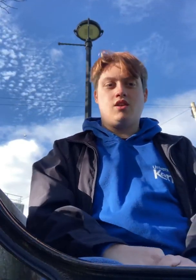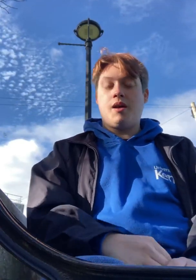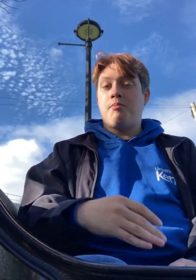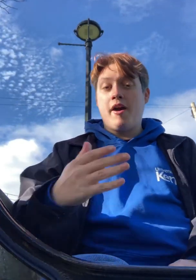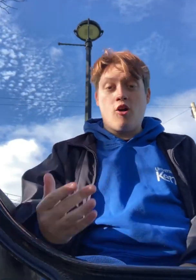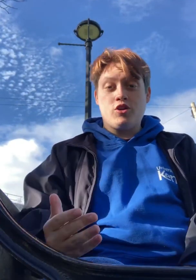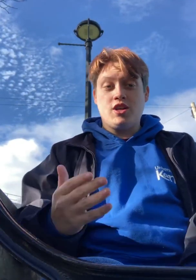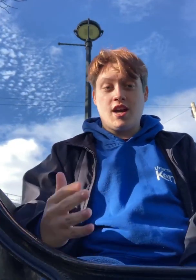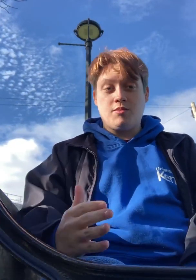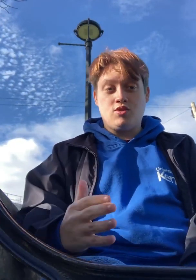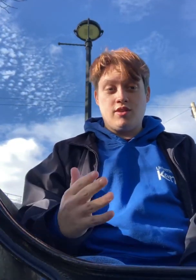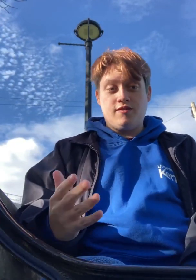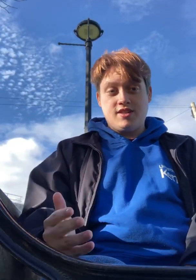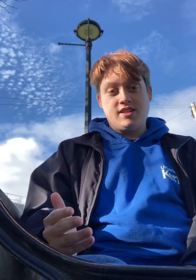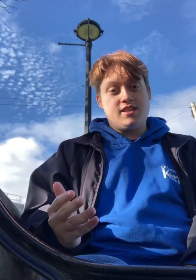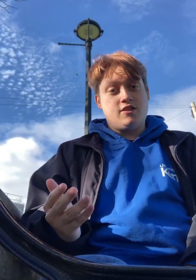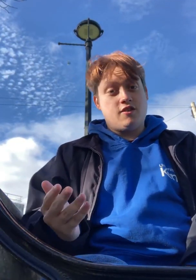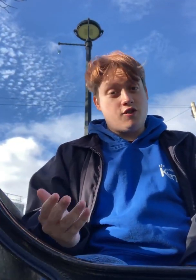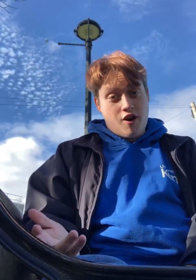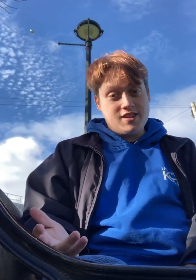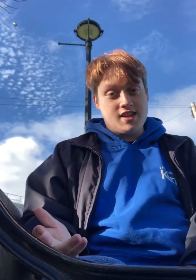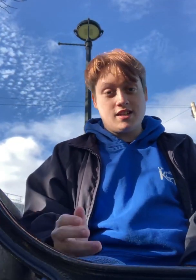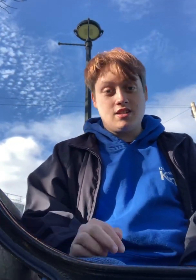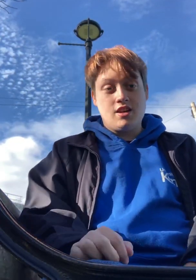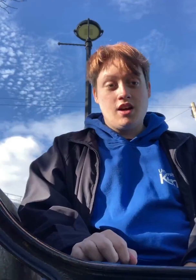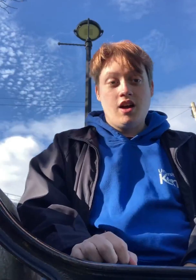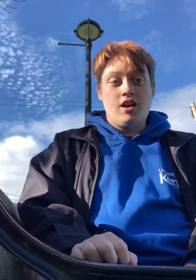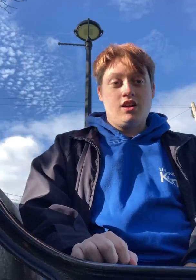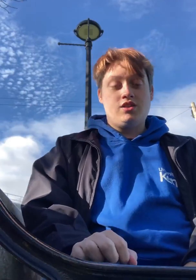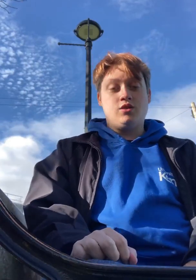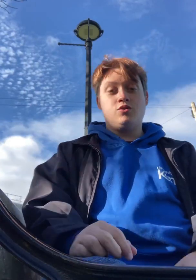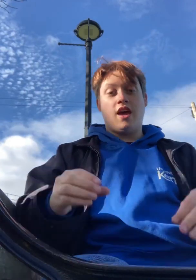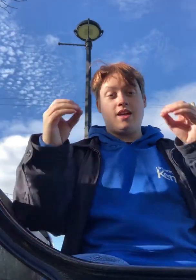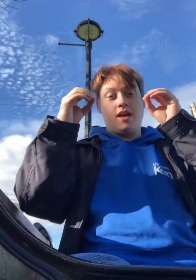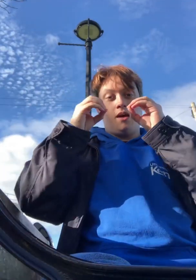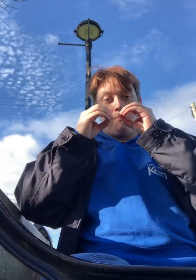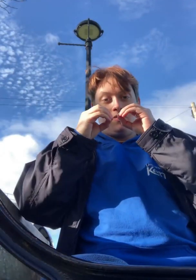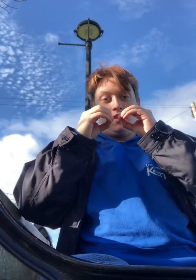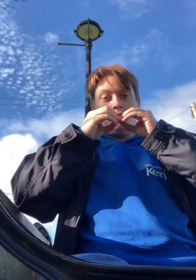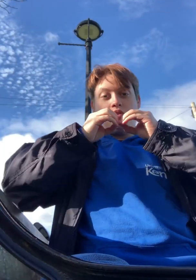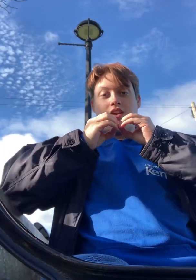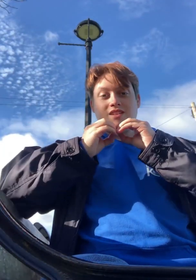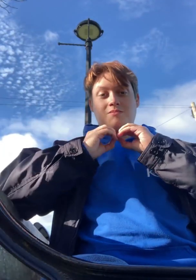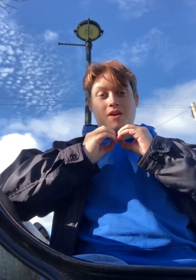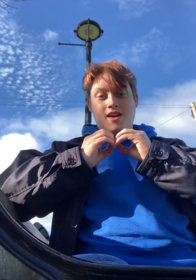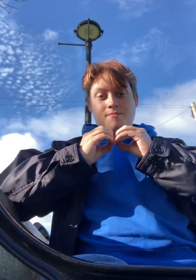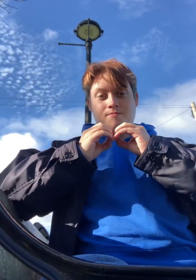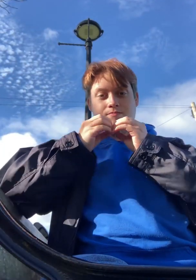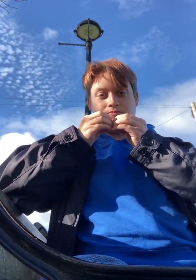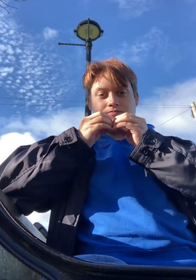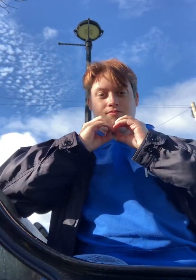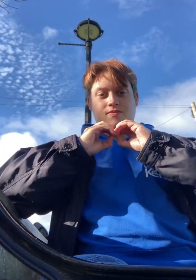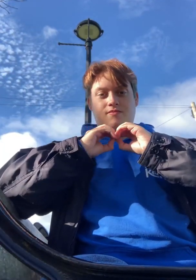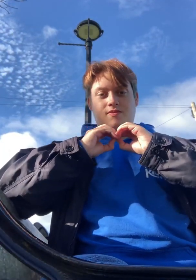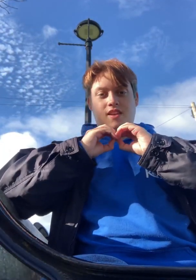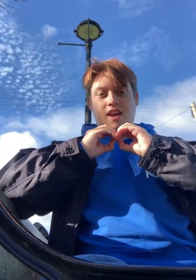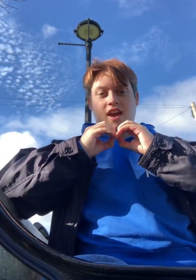like biology, chemistry, physics, and forensics, so you say, you put the letter B, and